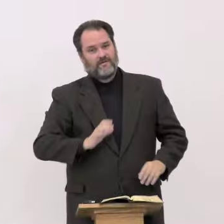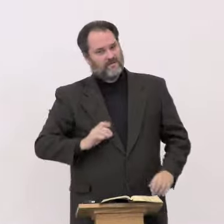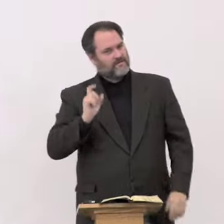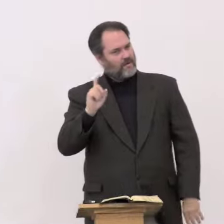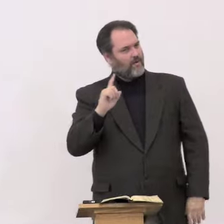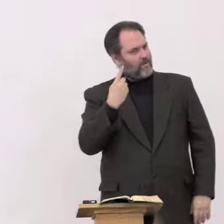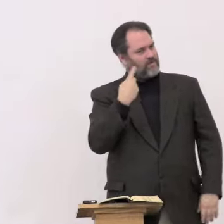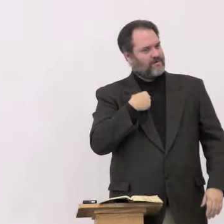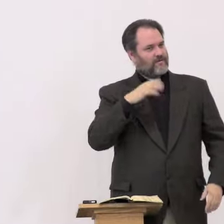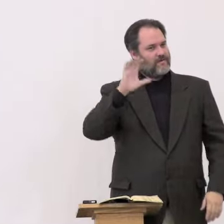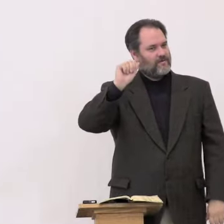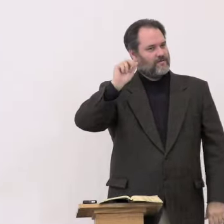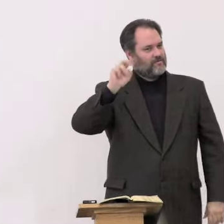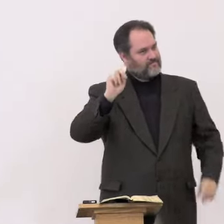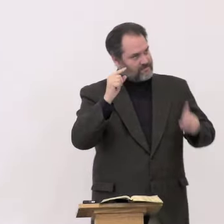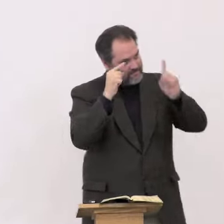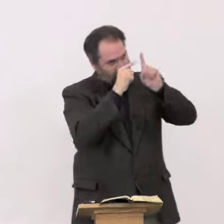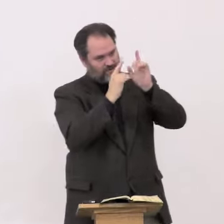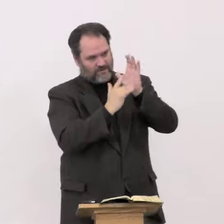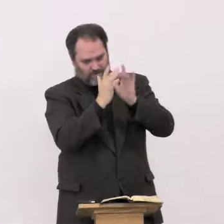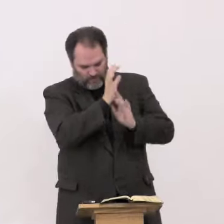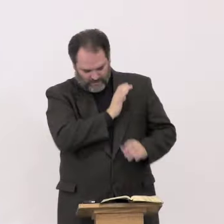Everyone should respect Jesus. That's the only thing I care.